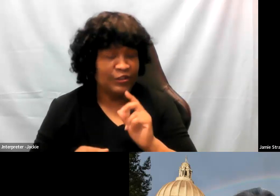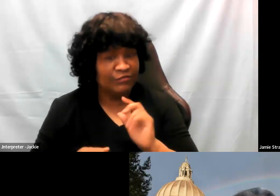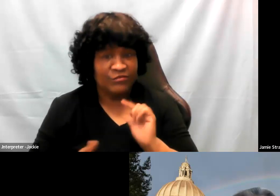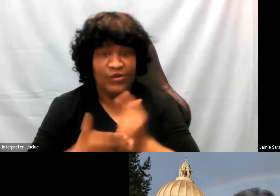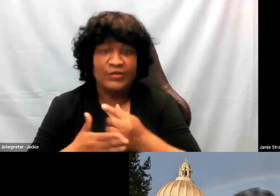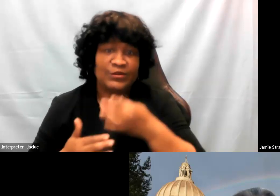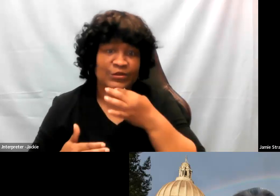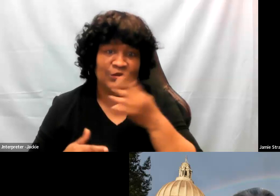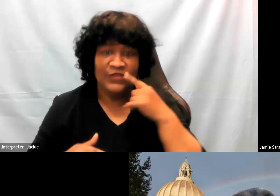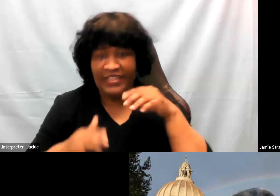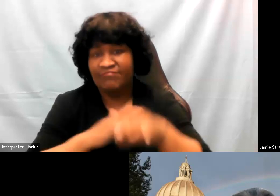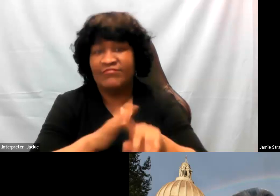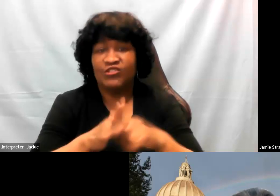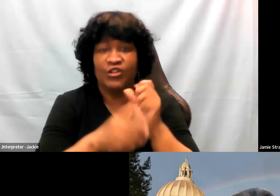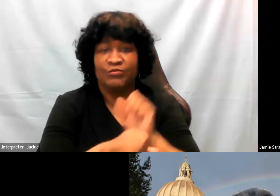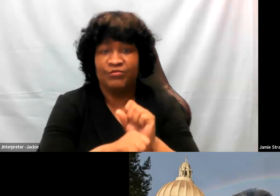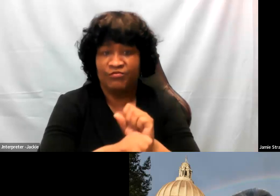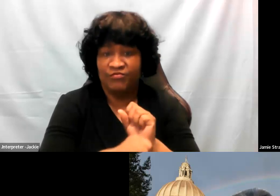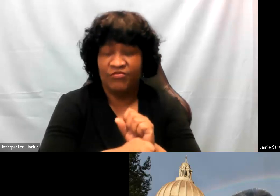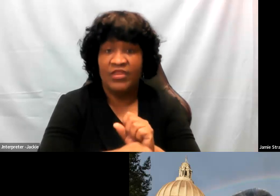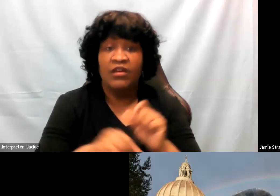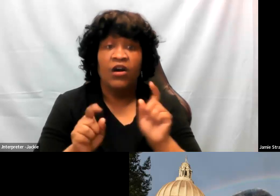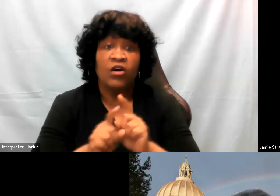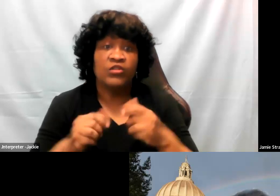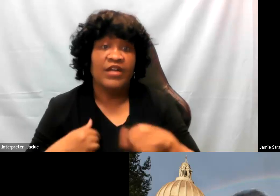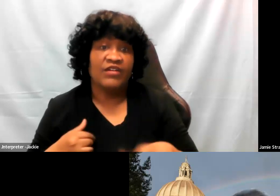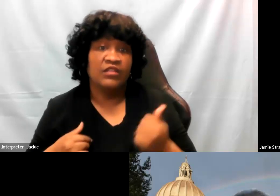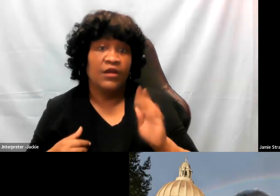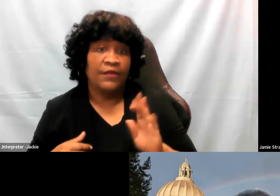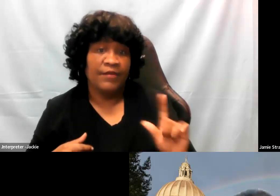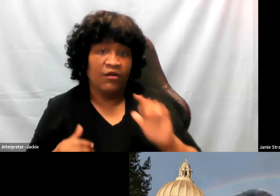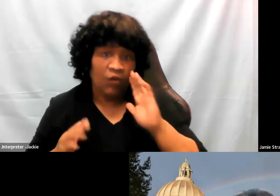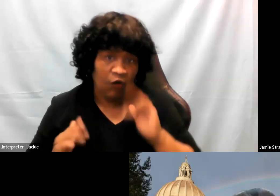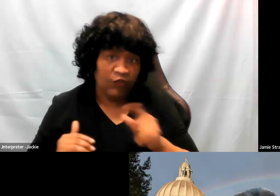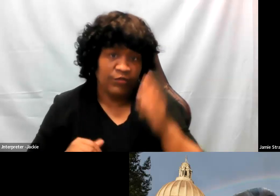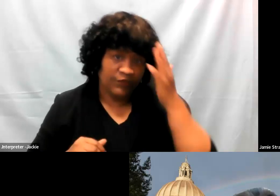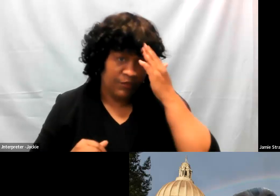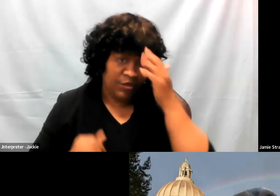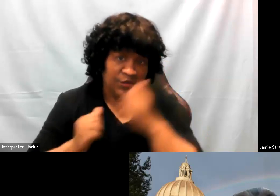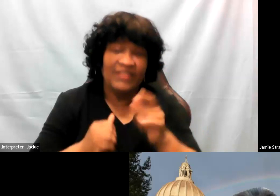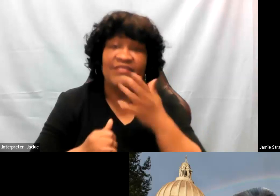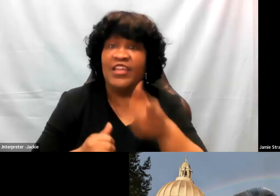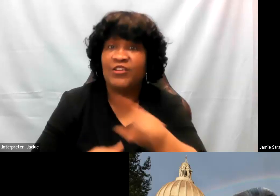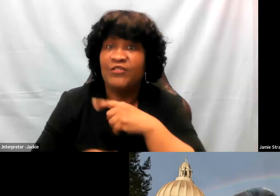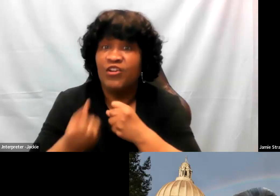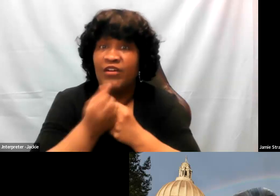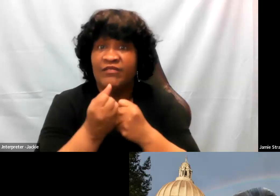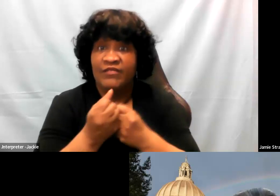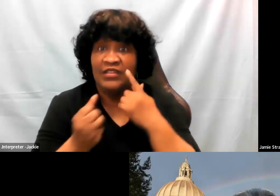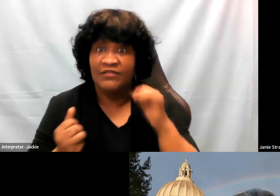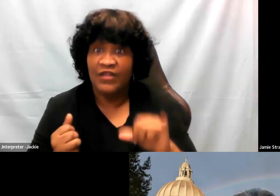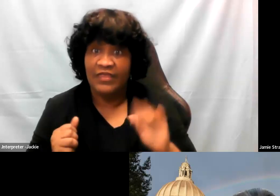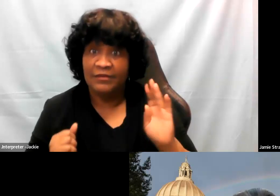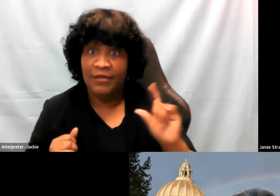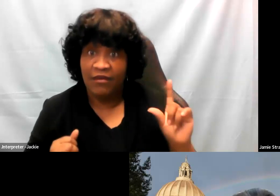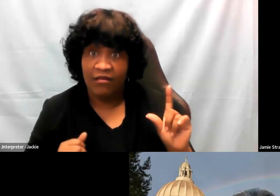workforce. We had a bill that you should all be familiar with, and thank you again for your advocacy on this one. This was